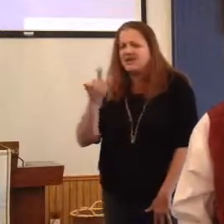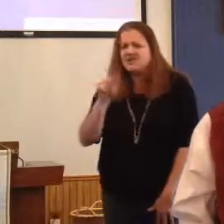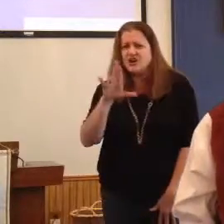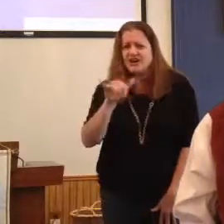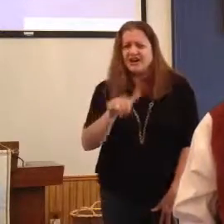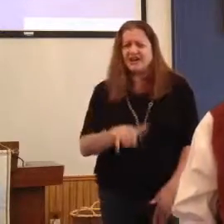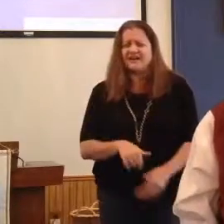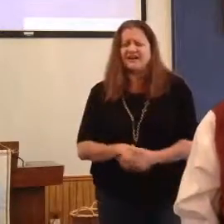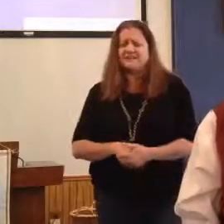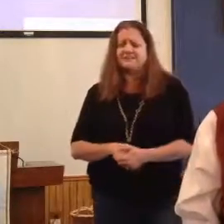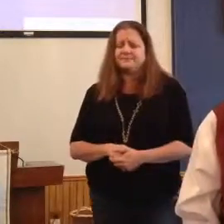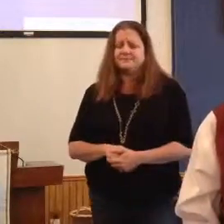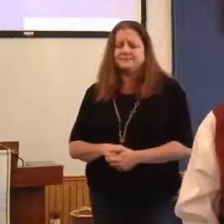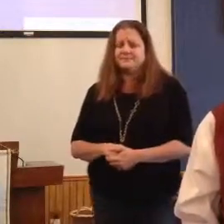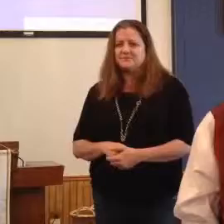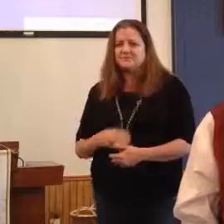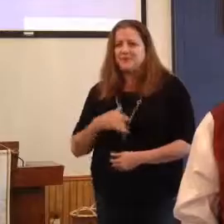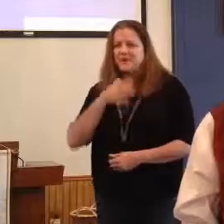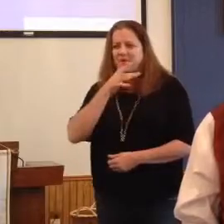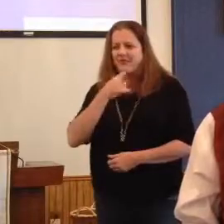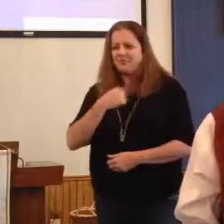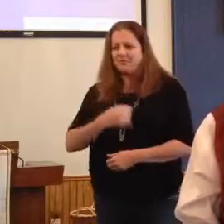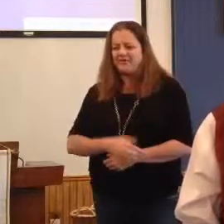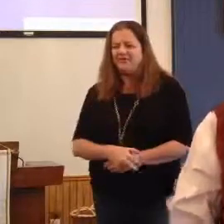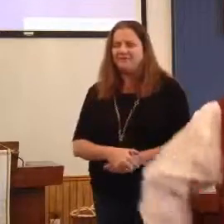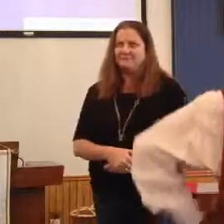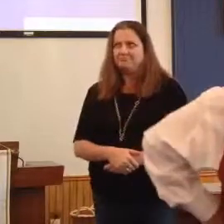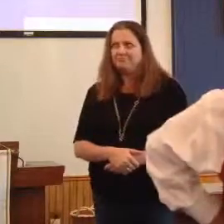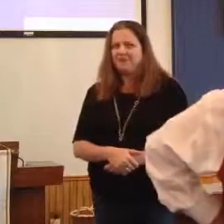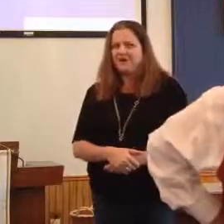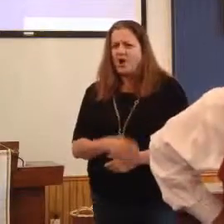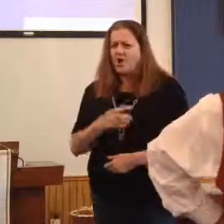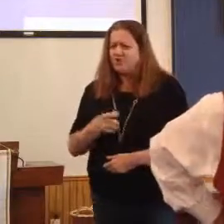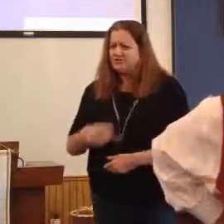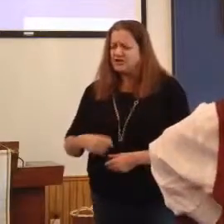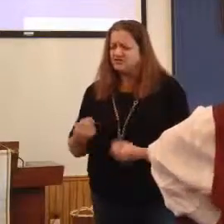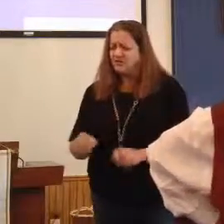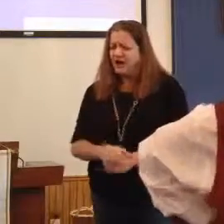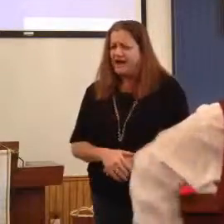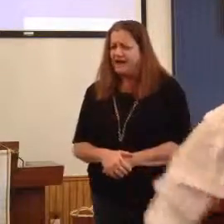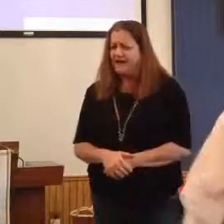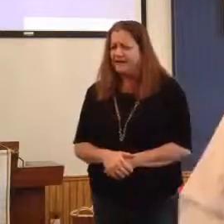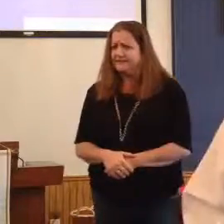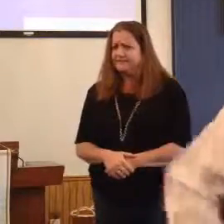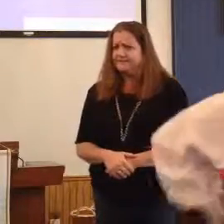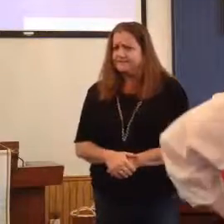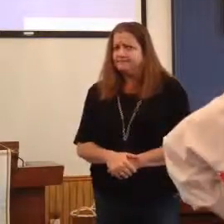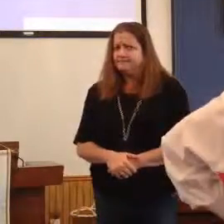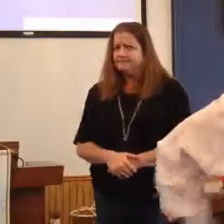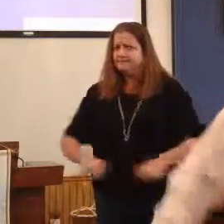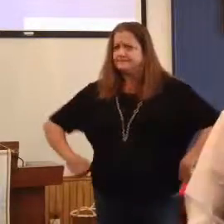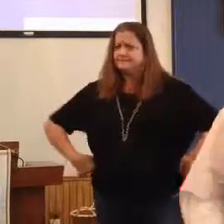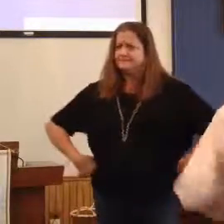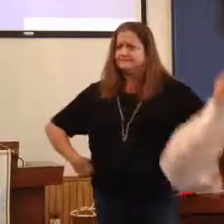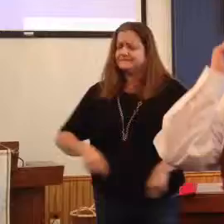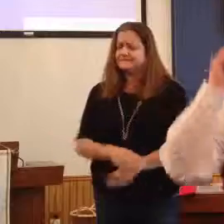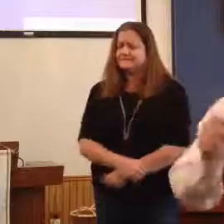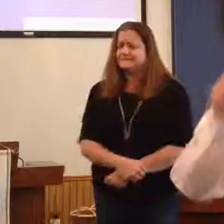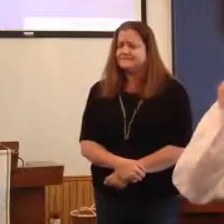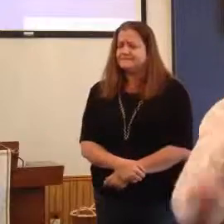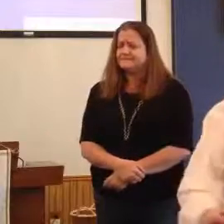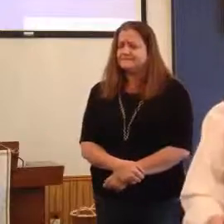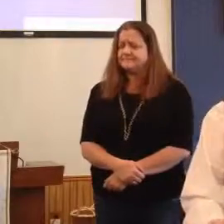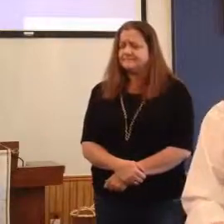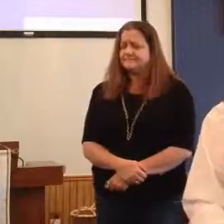Okay? That's what my mother used to say, right? Well, just try. That's my mother.